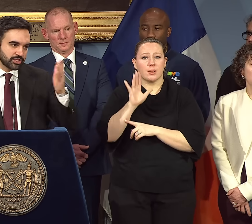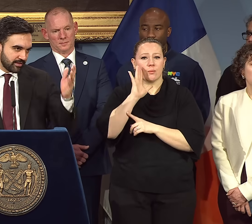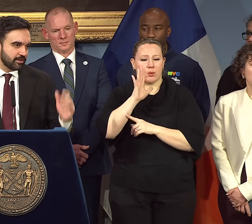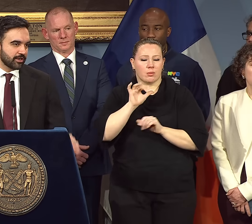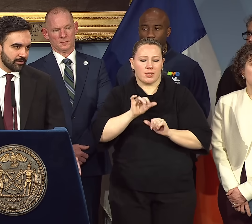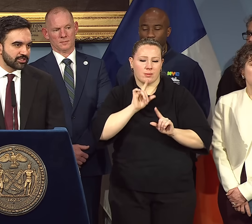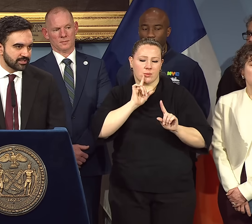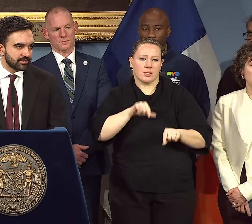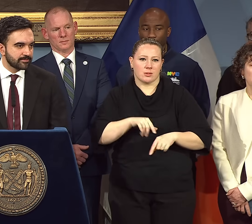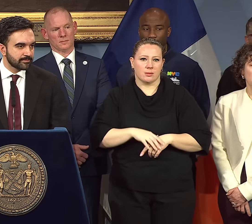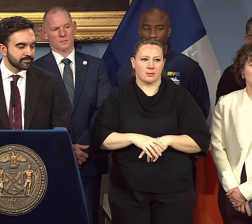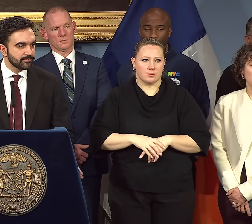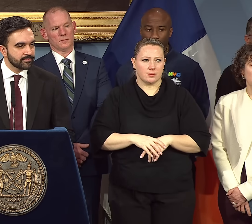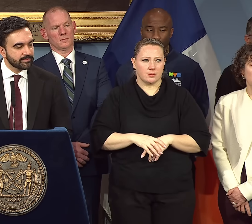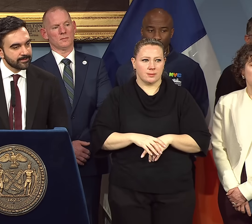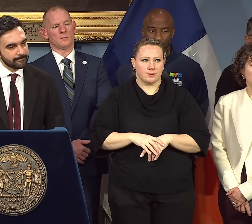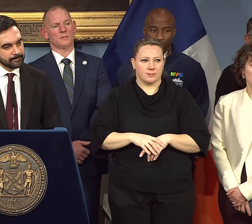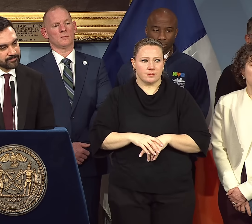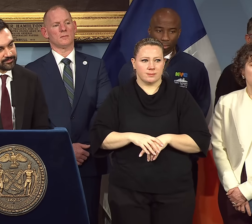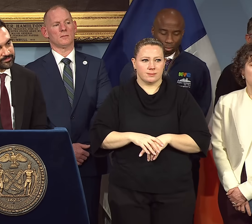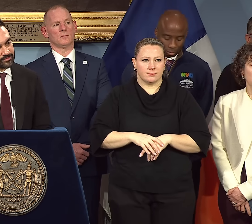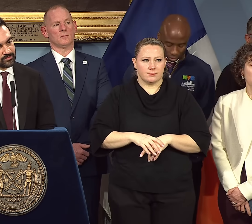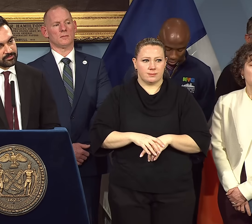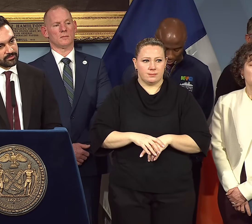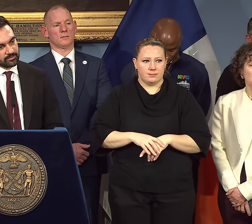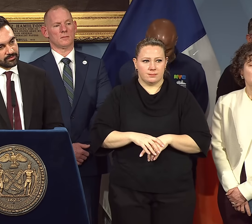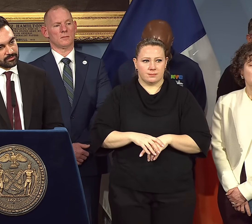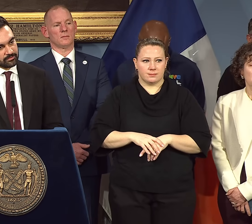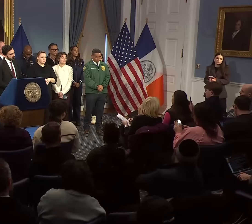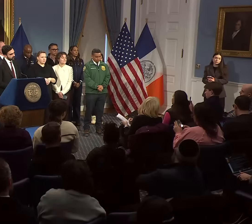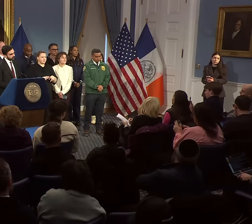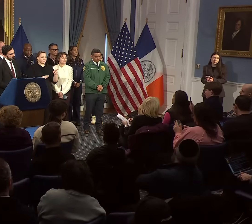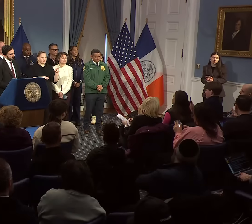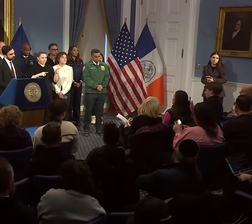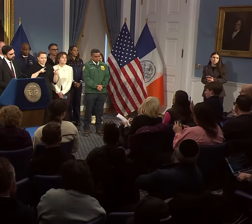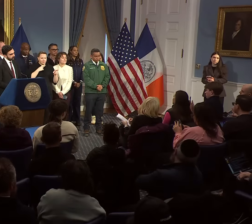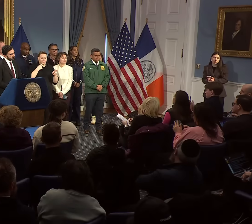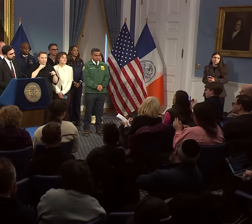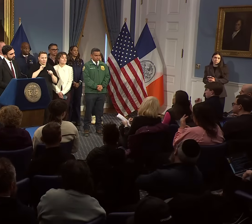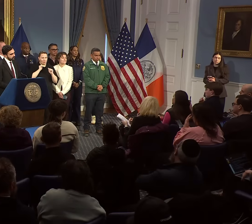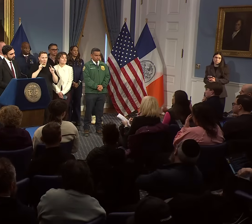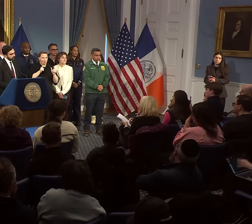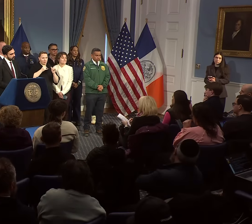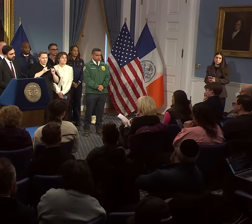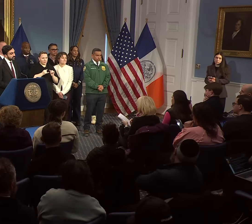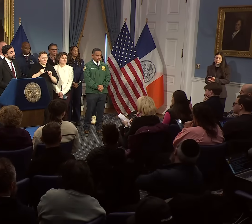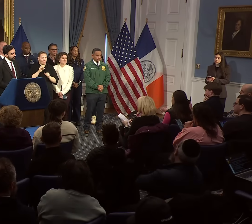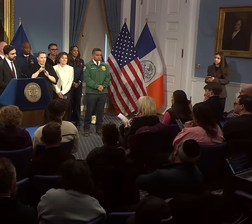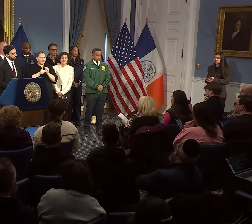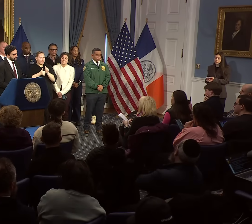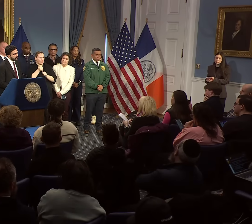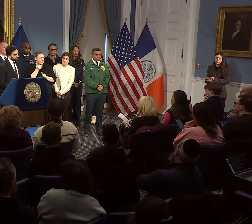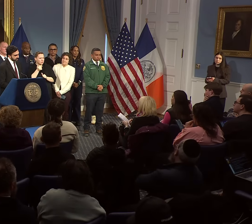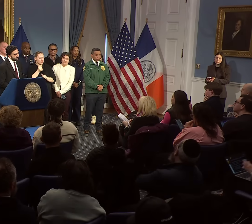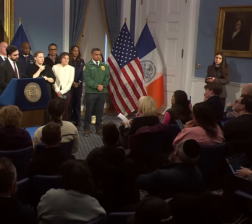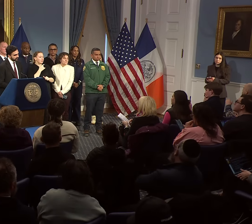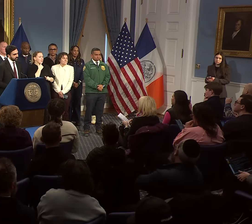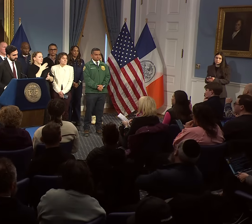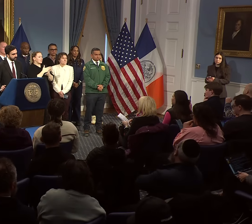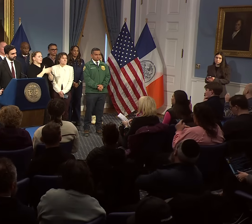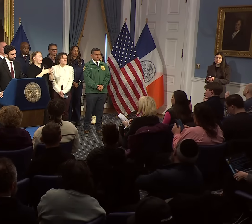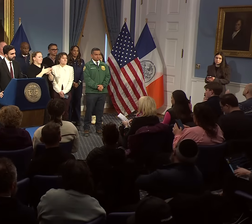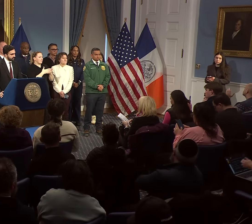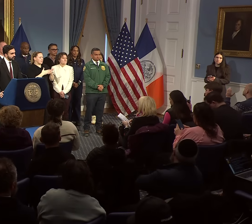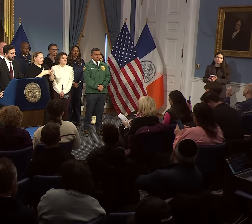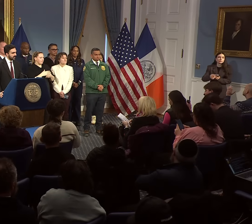that question and the earlier questions. You said that all of the individuals or most of them had an interaction? Some of them. Some of them,